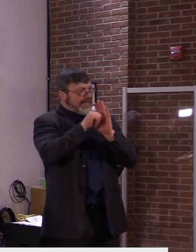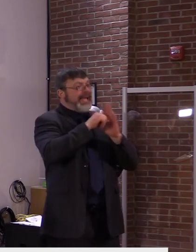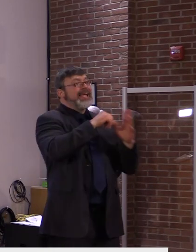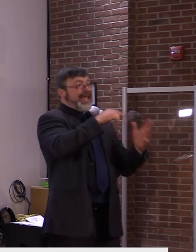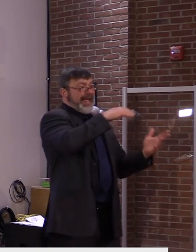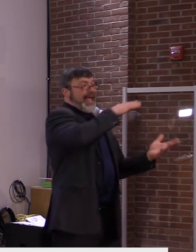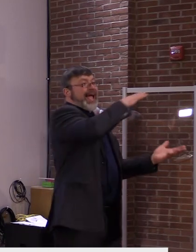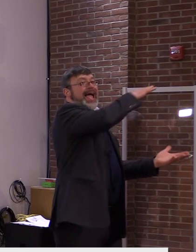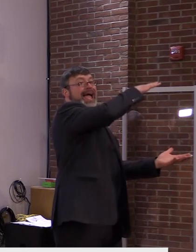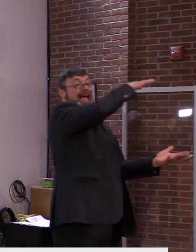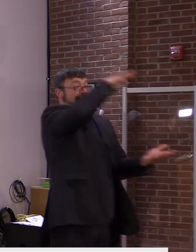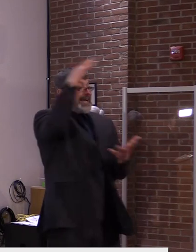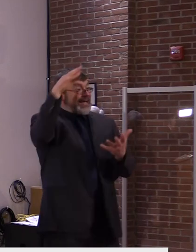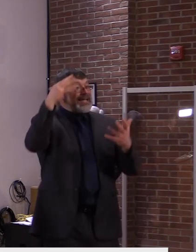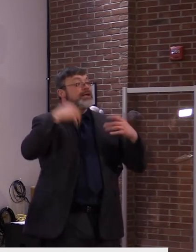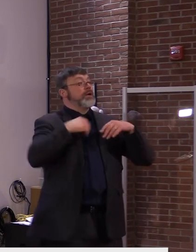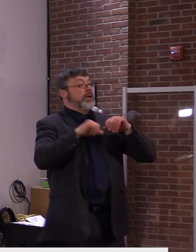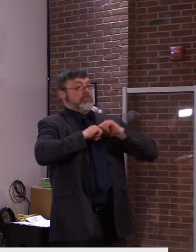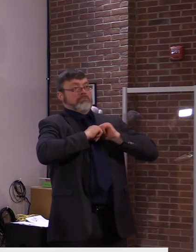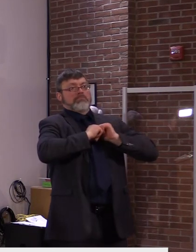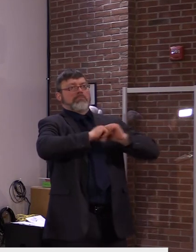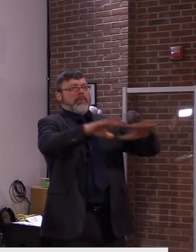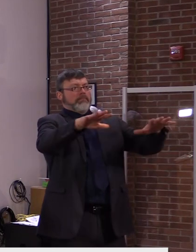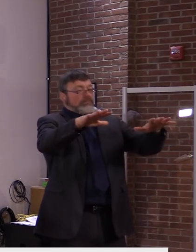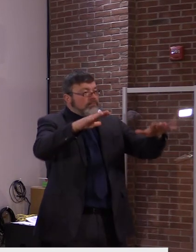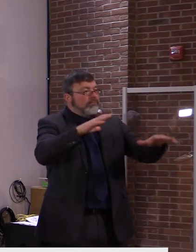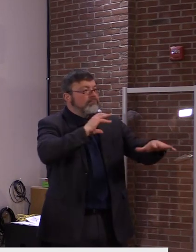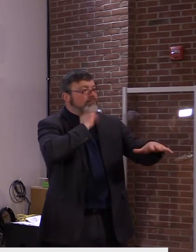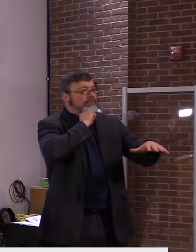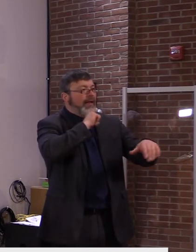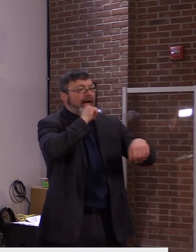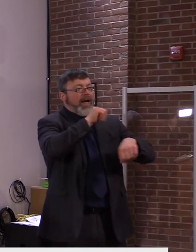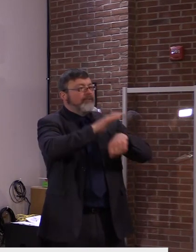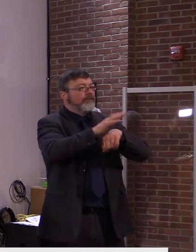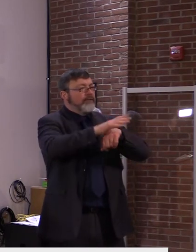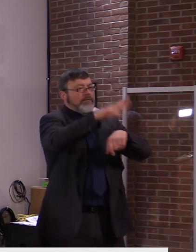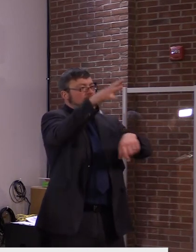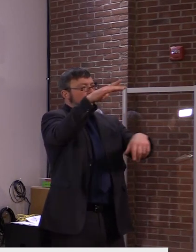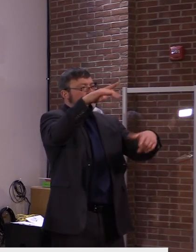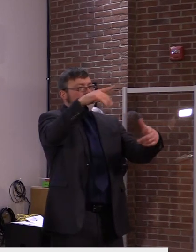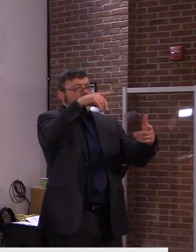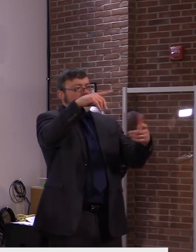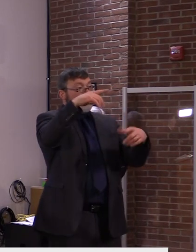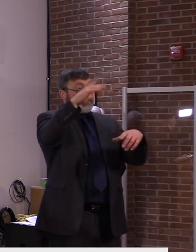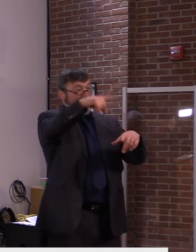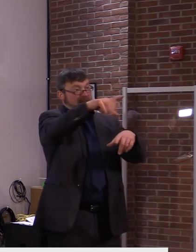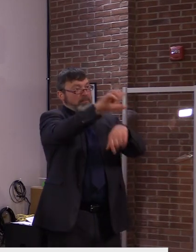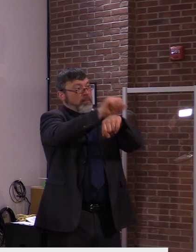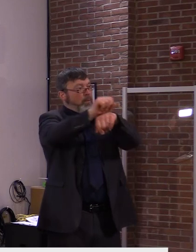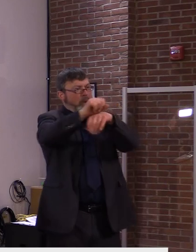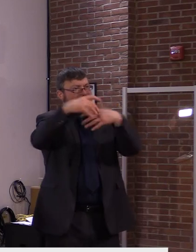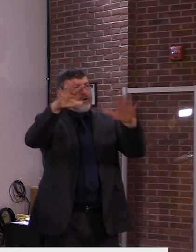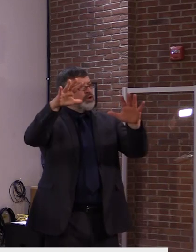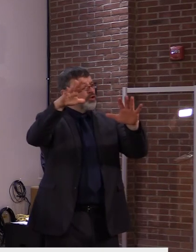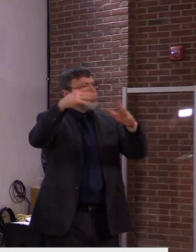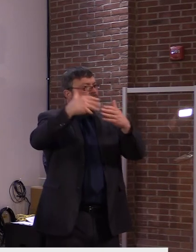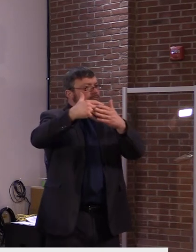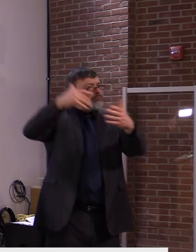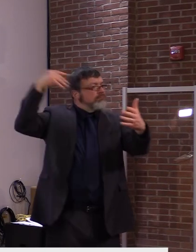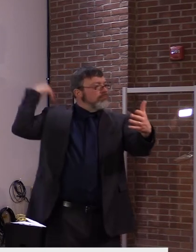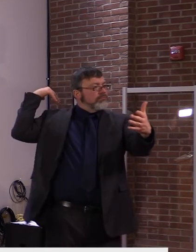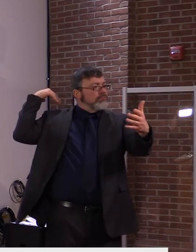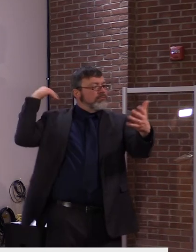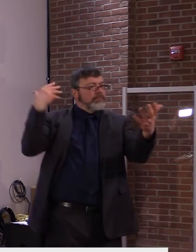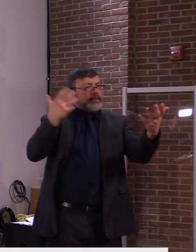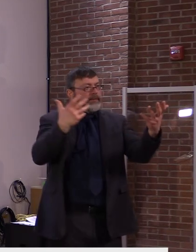they've already made their reservations appointments months in advance. They are going to have to be forced with either